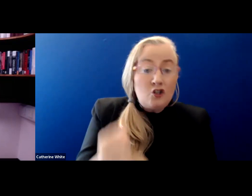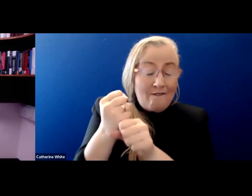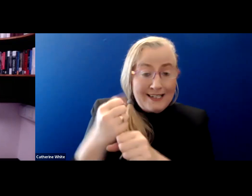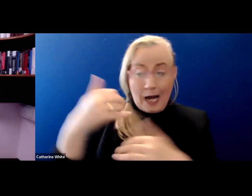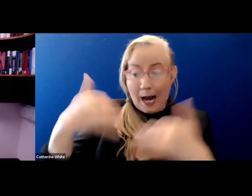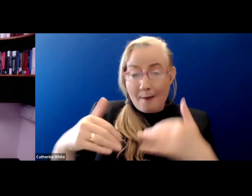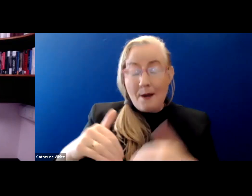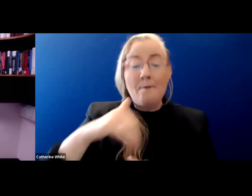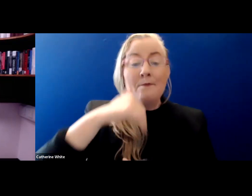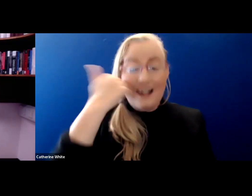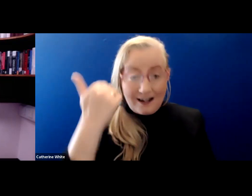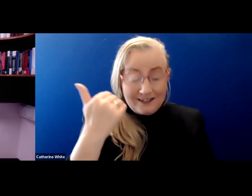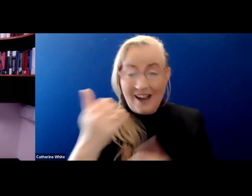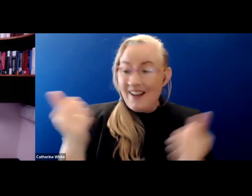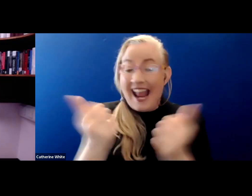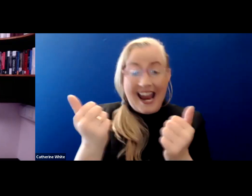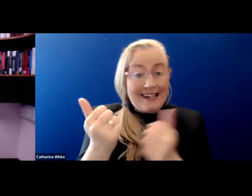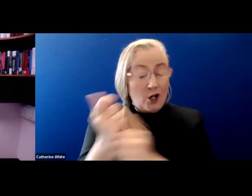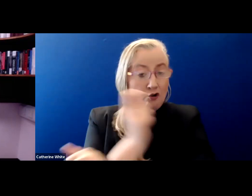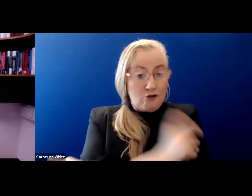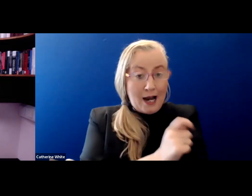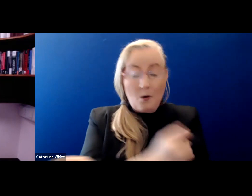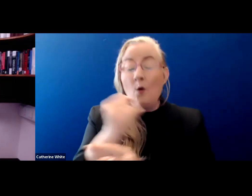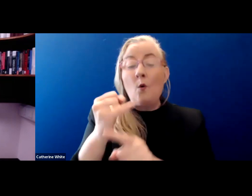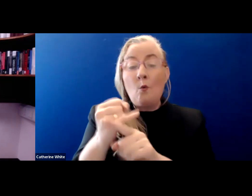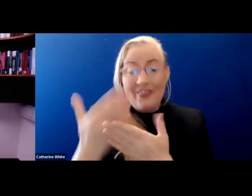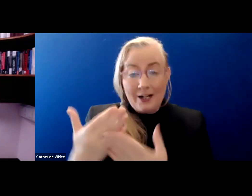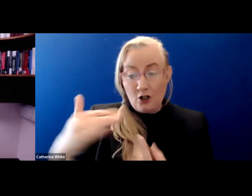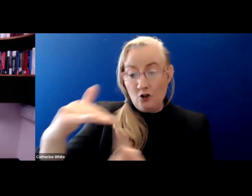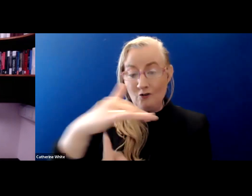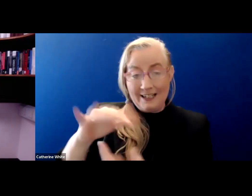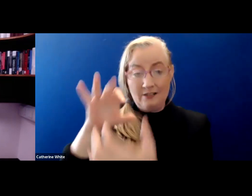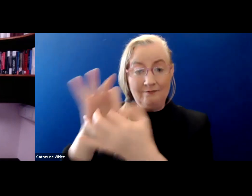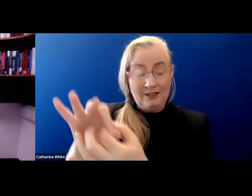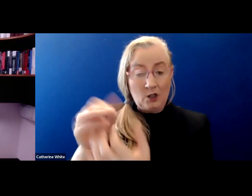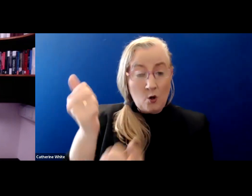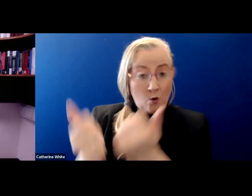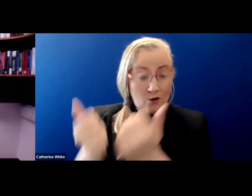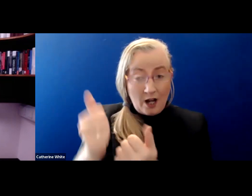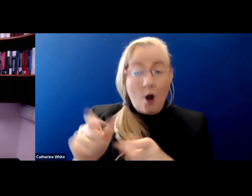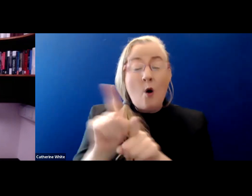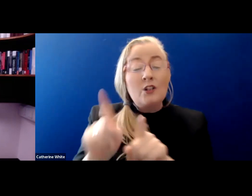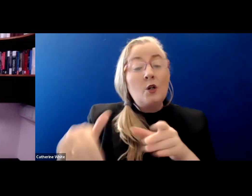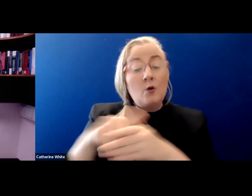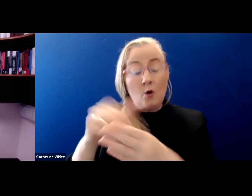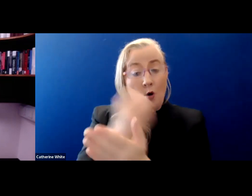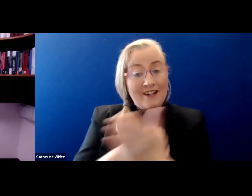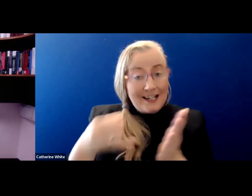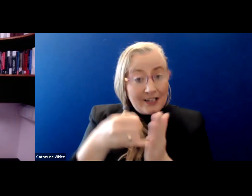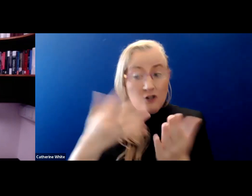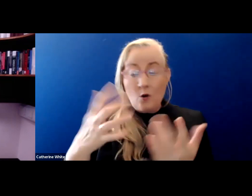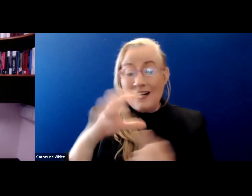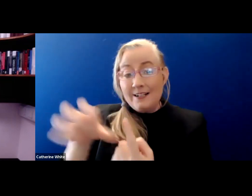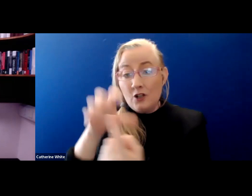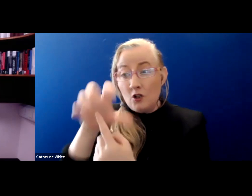as a result of the commission of any crime within the jurisdiction of the court. It also includes organizations or institutions